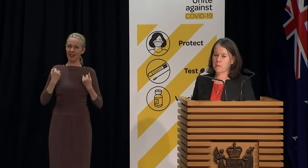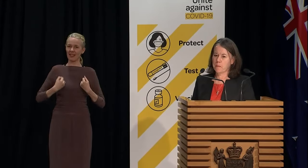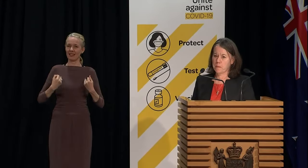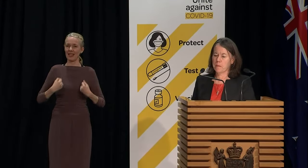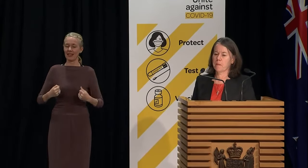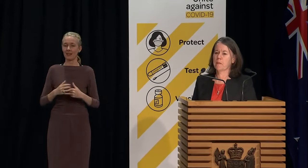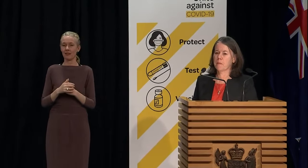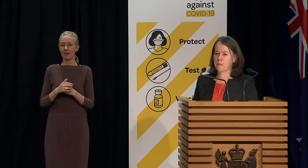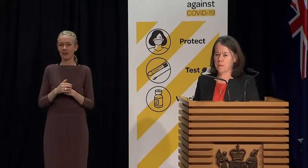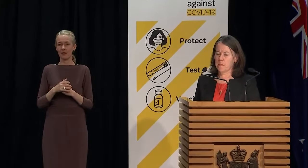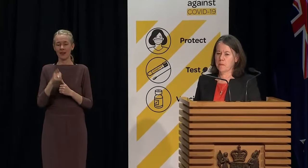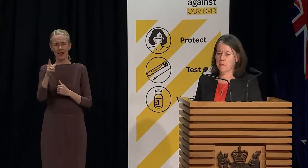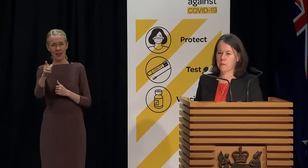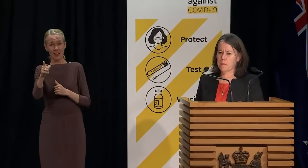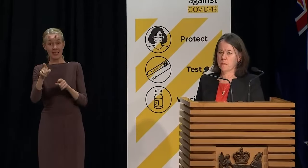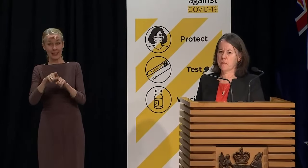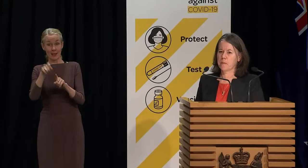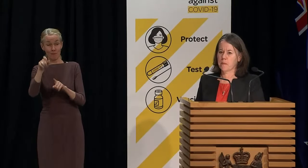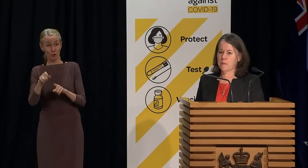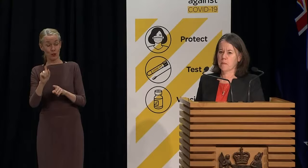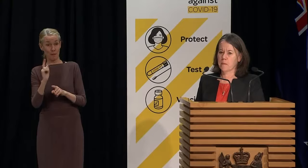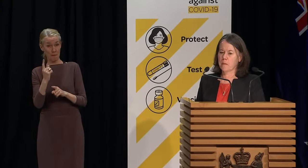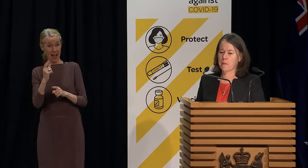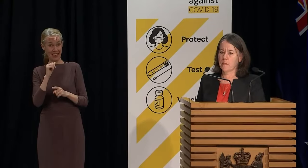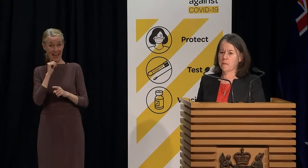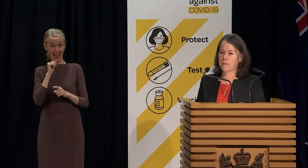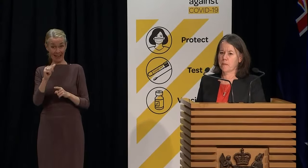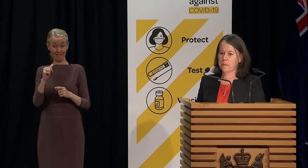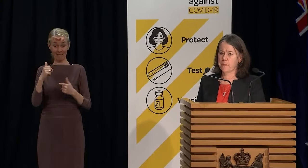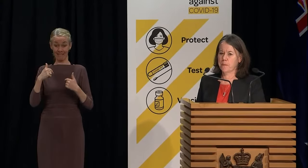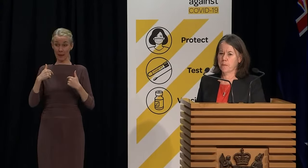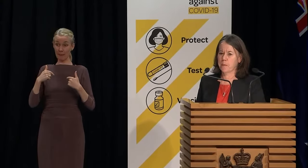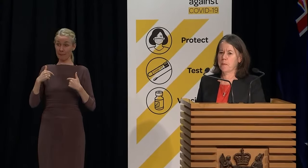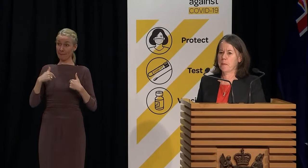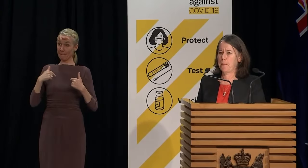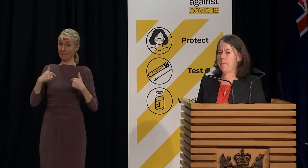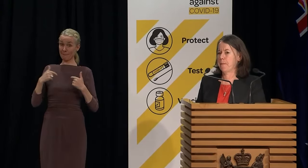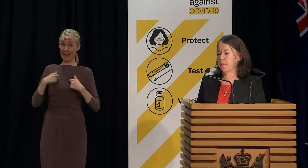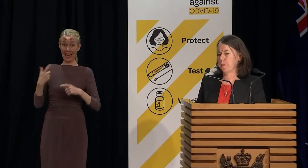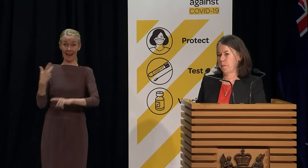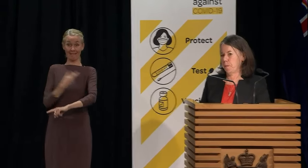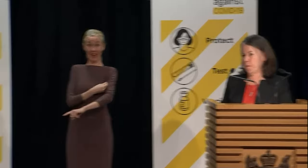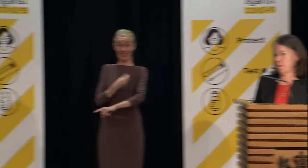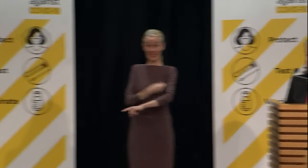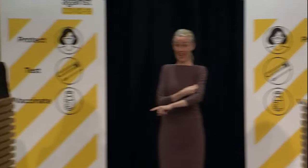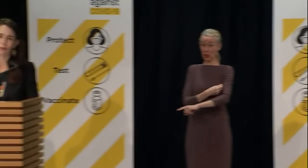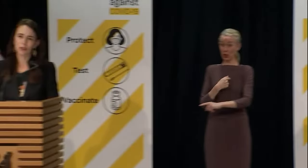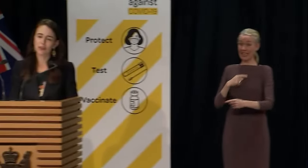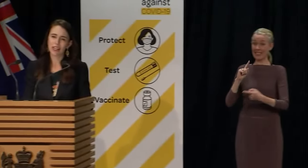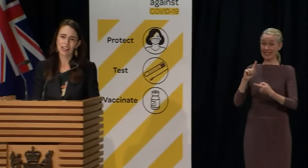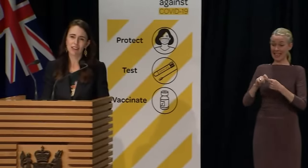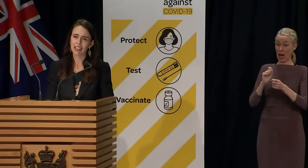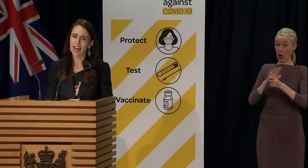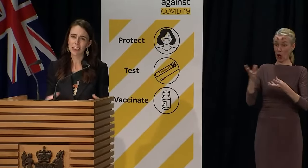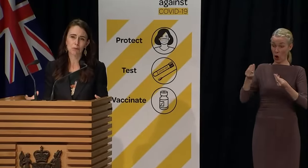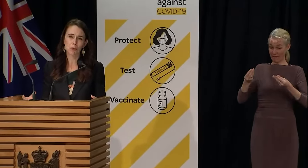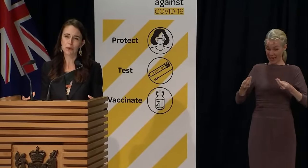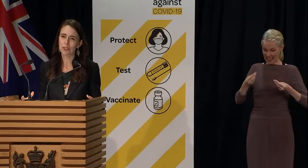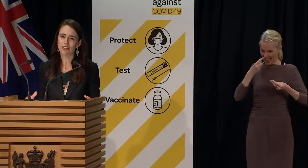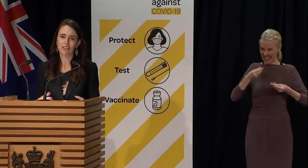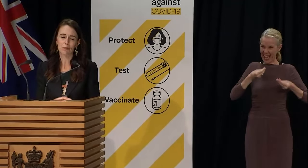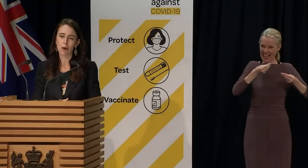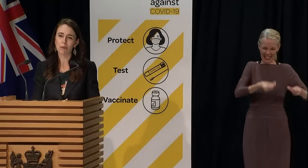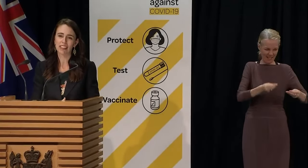be infected may pass it on to younger children, and what do we know about that? But your likelihood of becoming infected when you have a